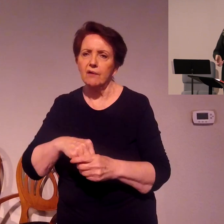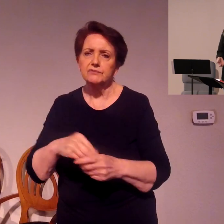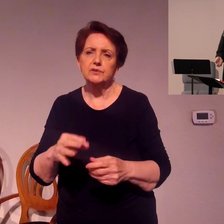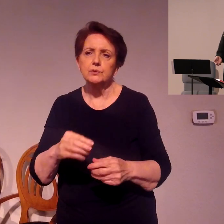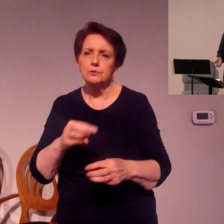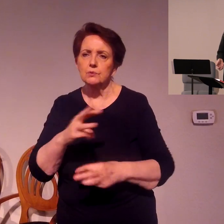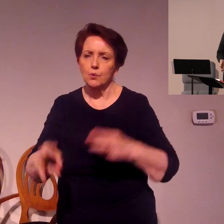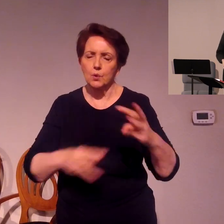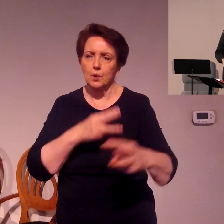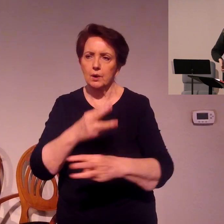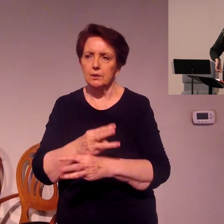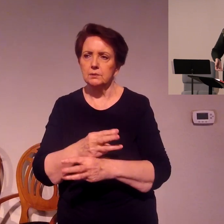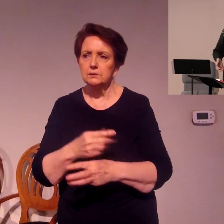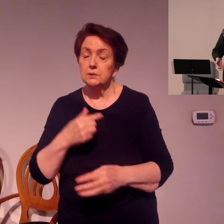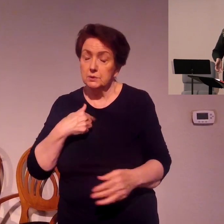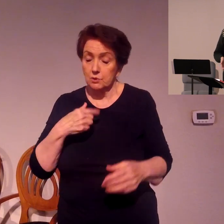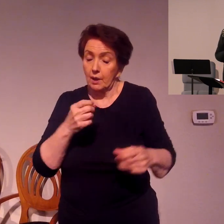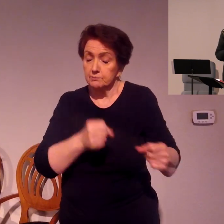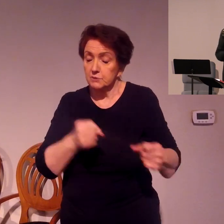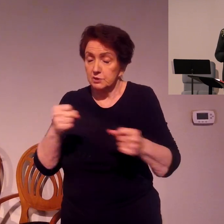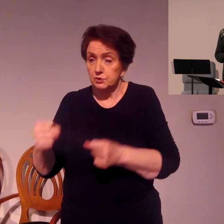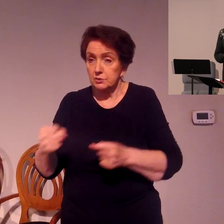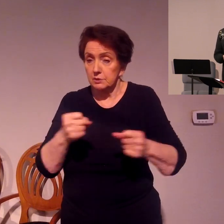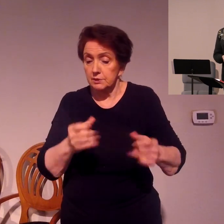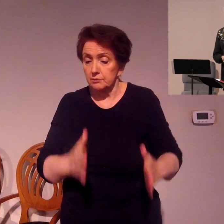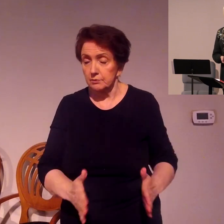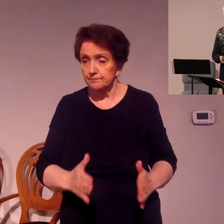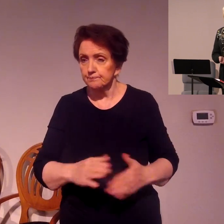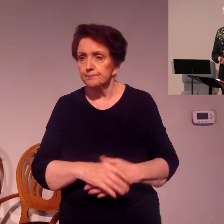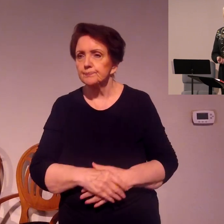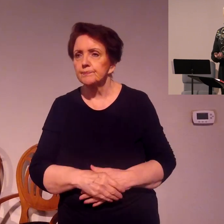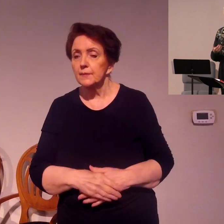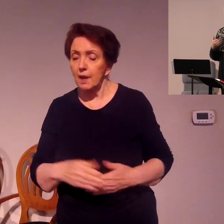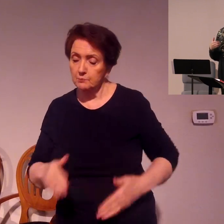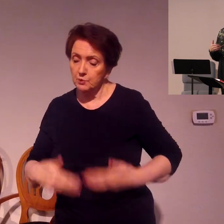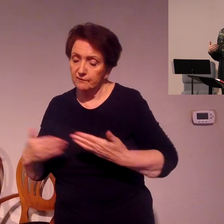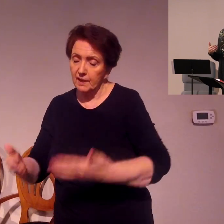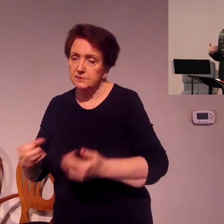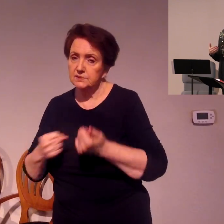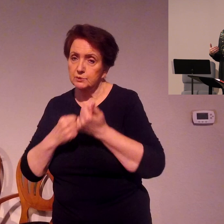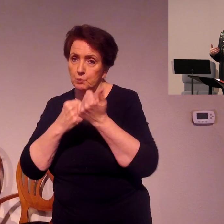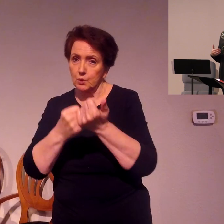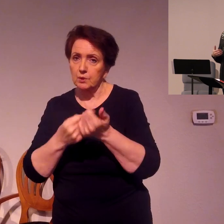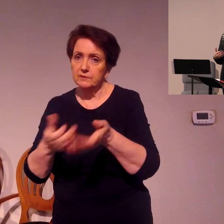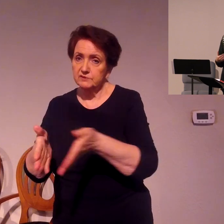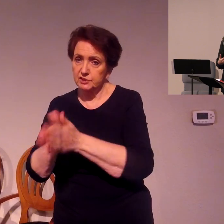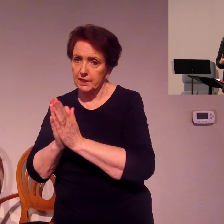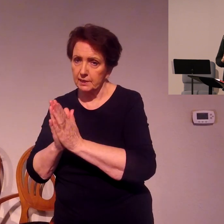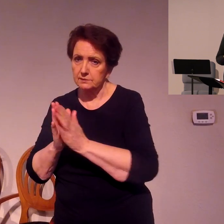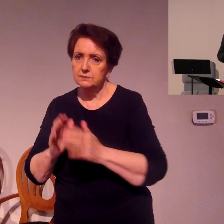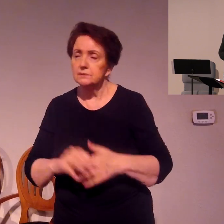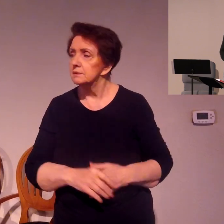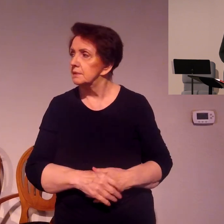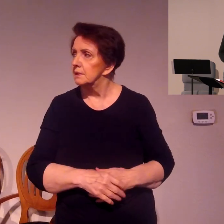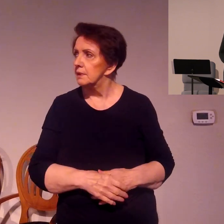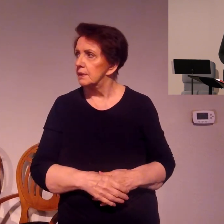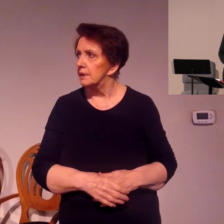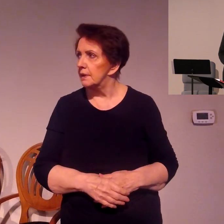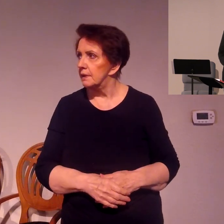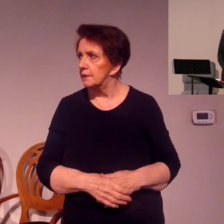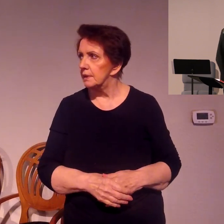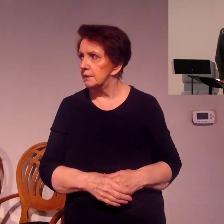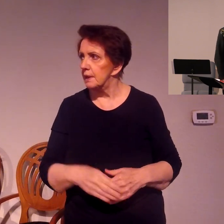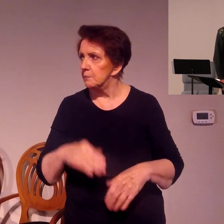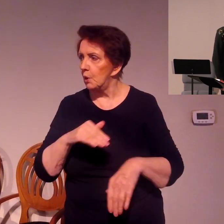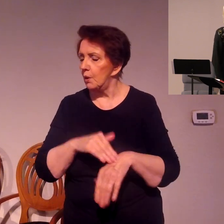I'm cheerleading that, I'm providing support when she asks for it, and I'm on her